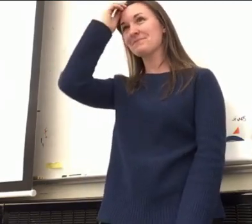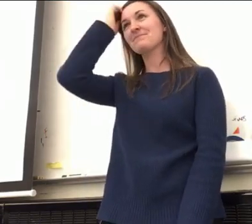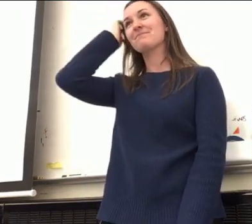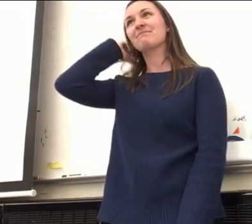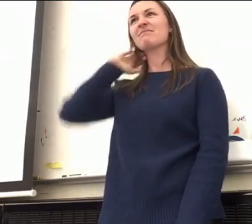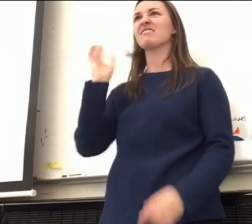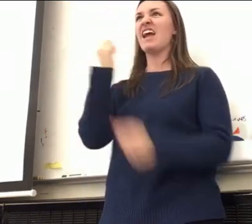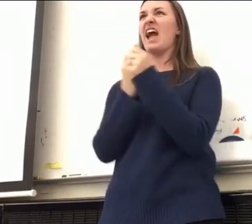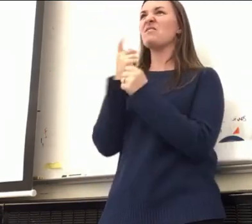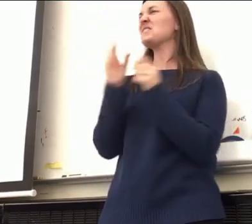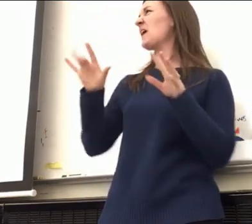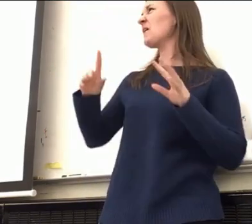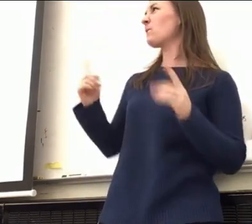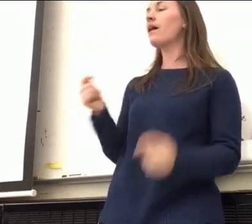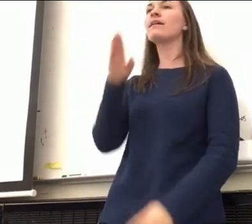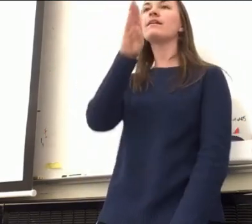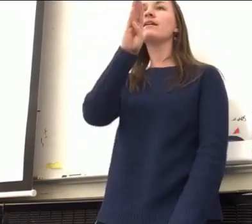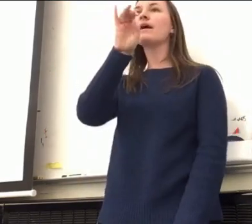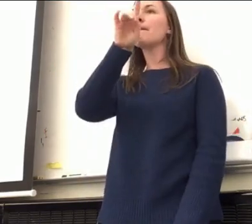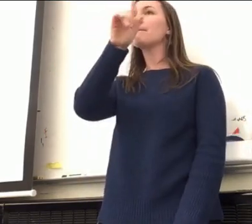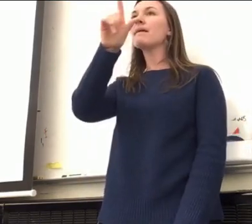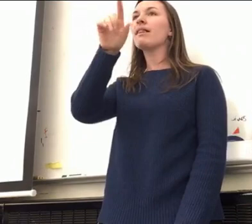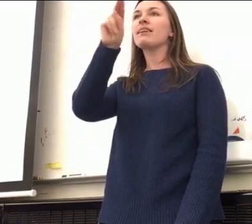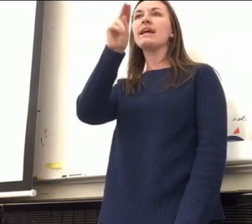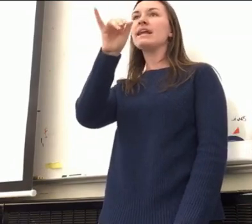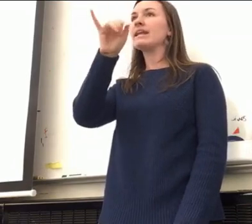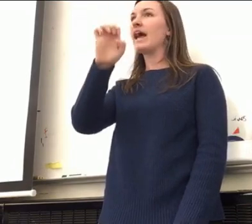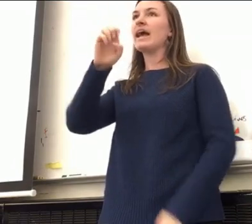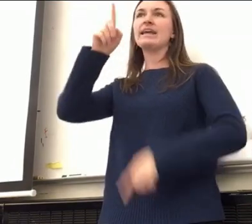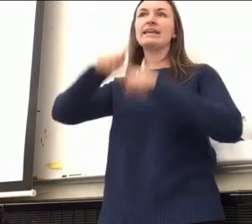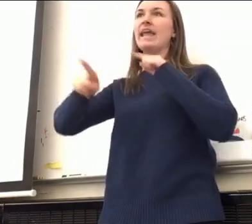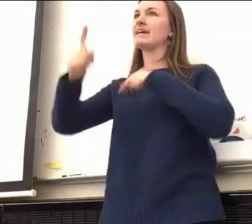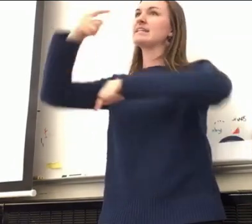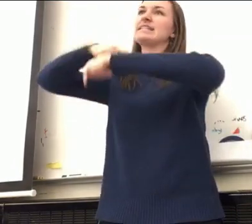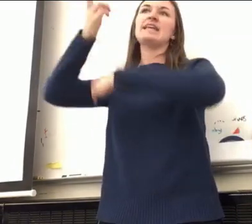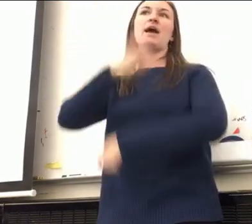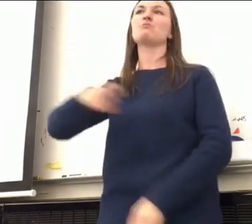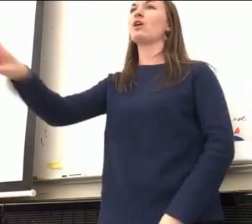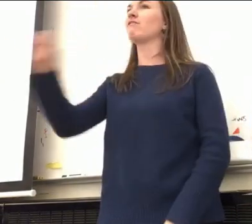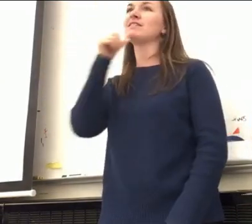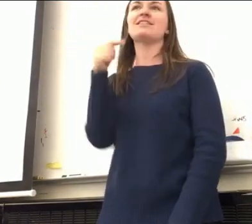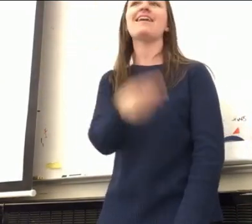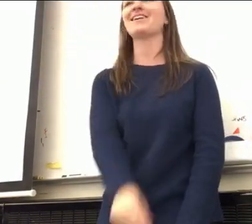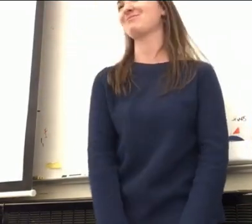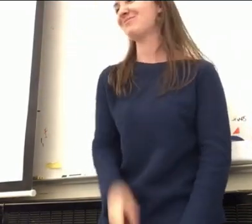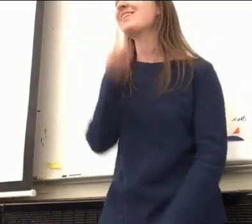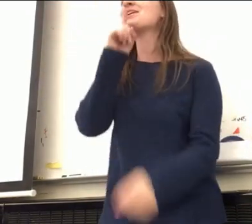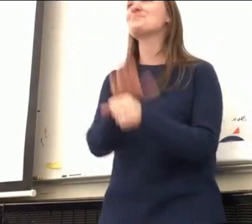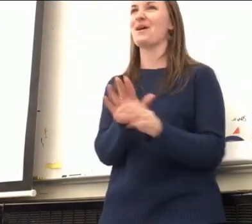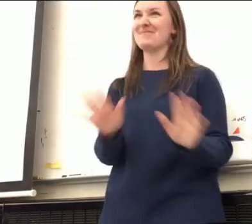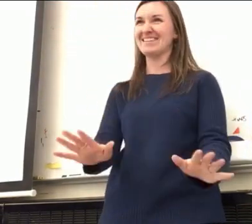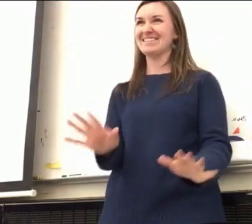Bill Nye cannot time travel as far as we know. So, Abraham Lincoln, though...